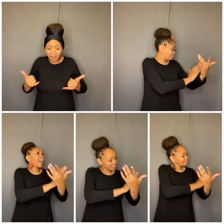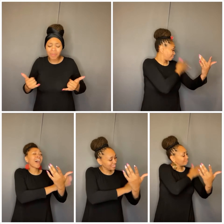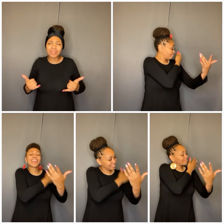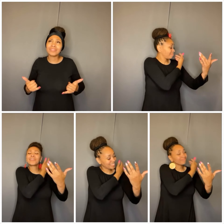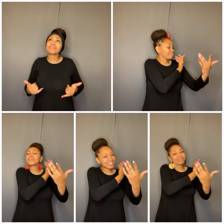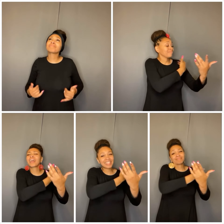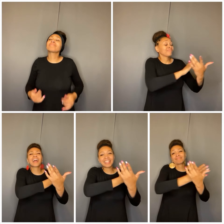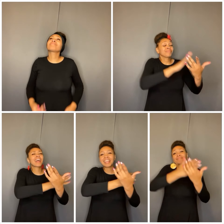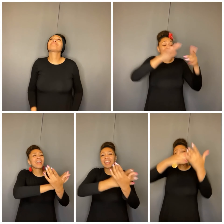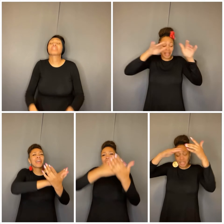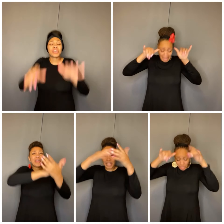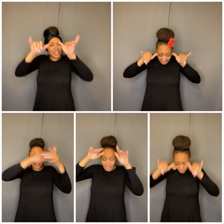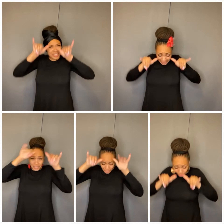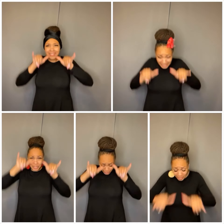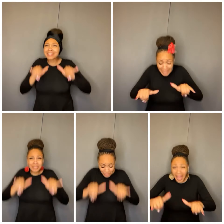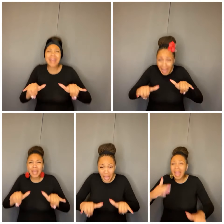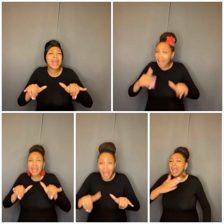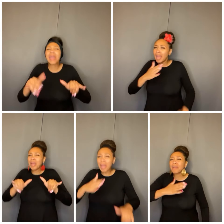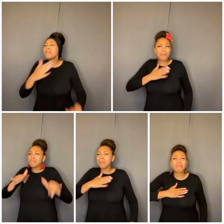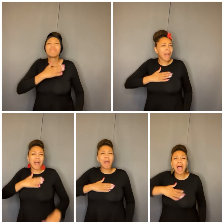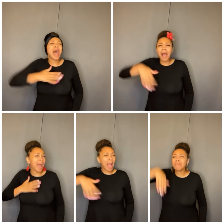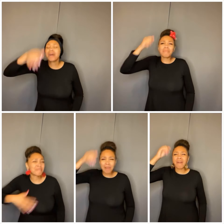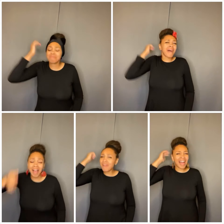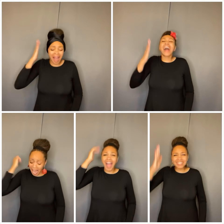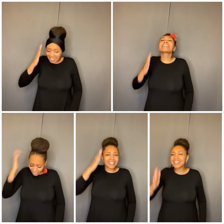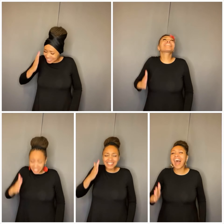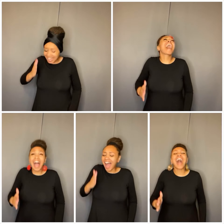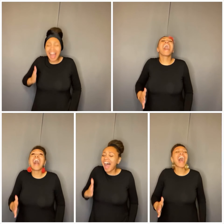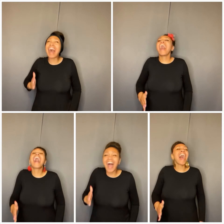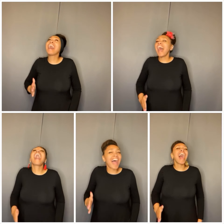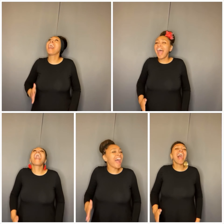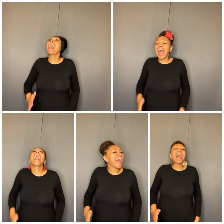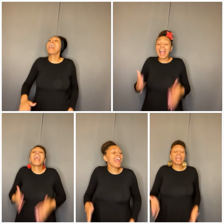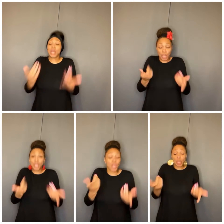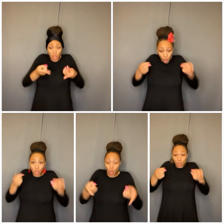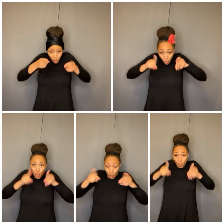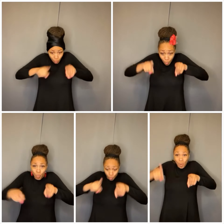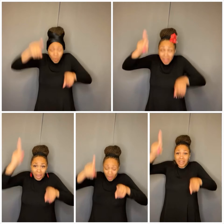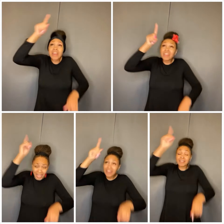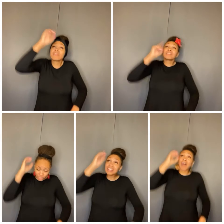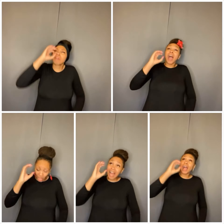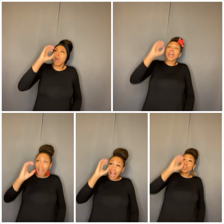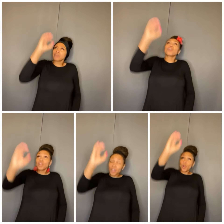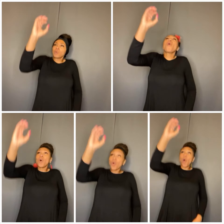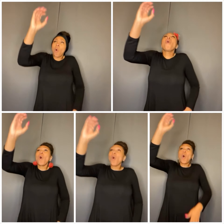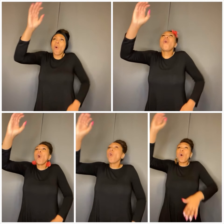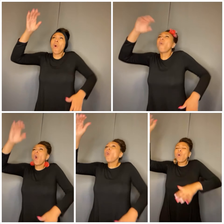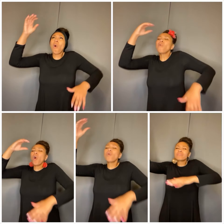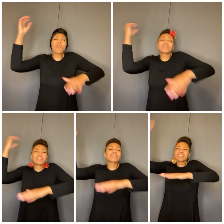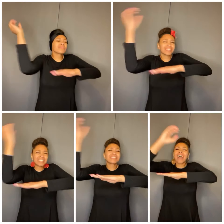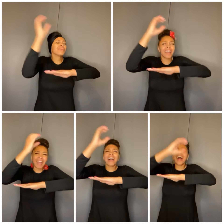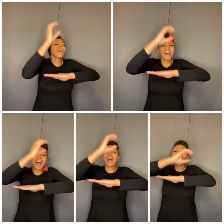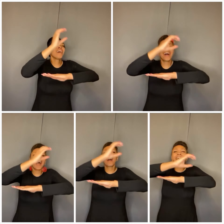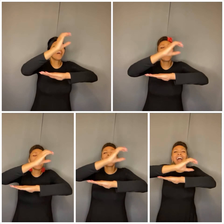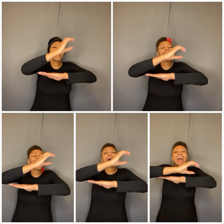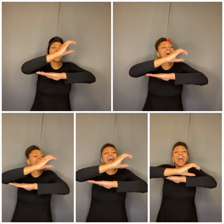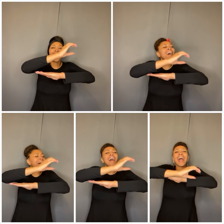Just stay by my side, when the sun goes down